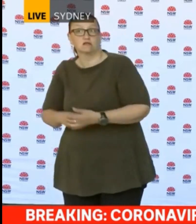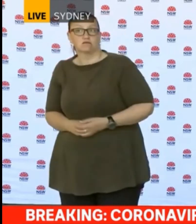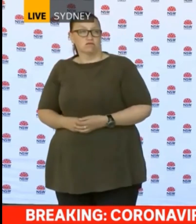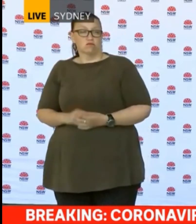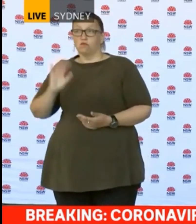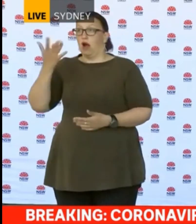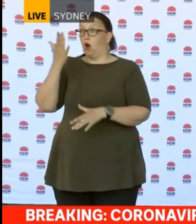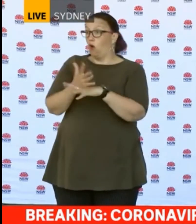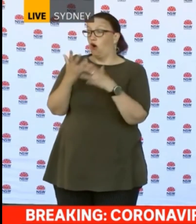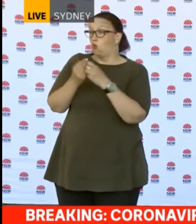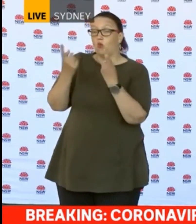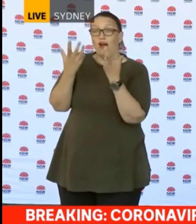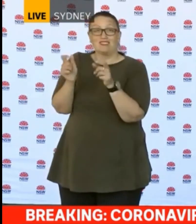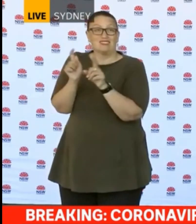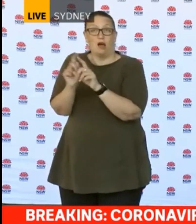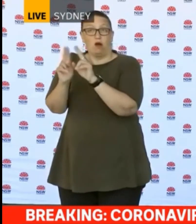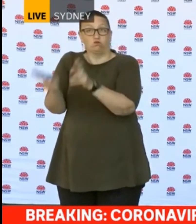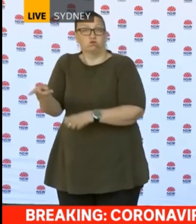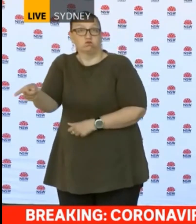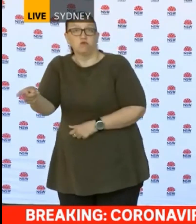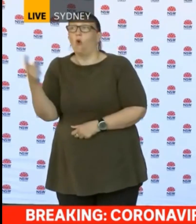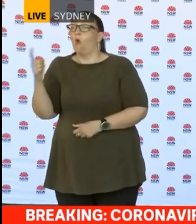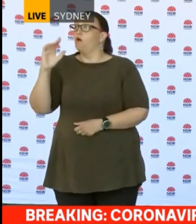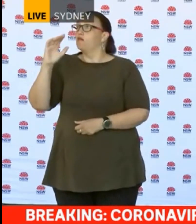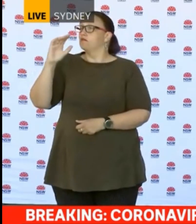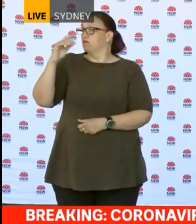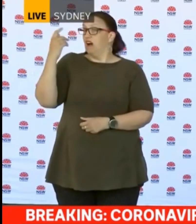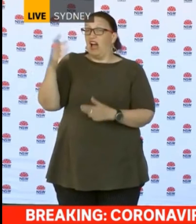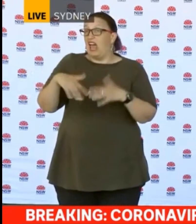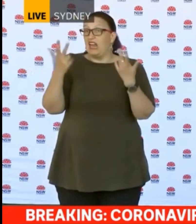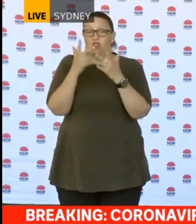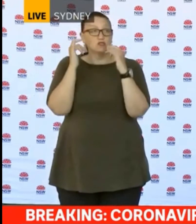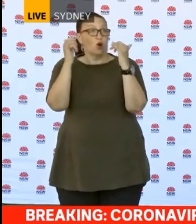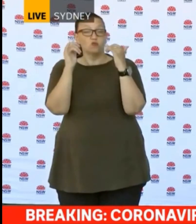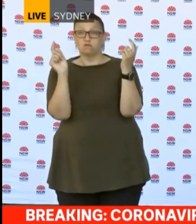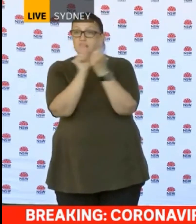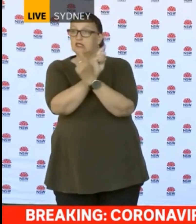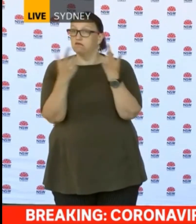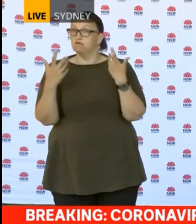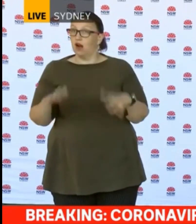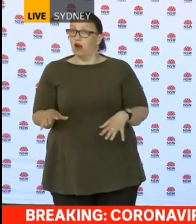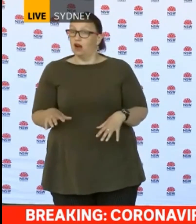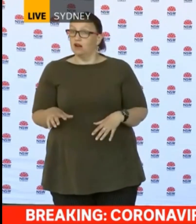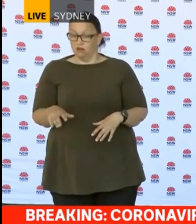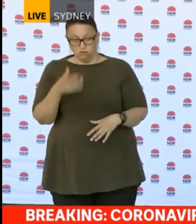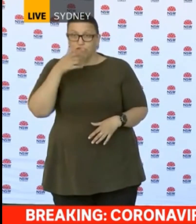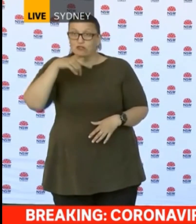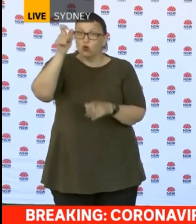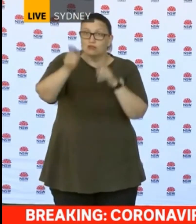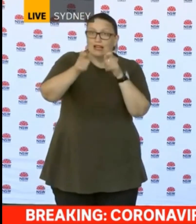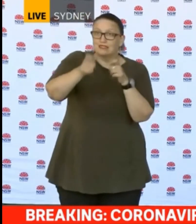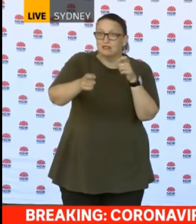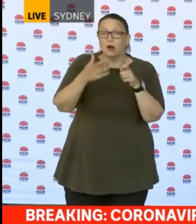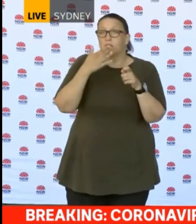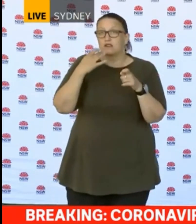gone to the same venue or social event. So just because you don't live in those areas, or just because you don't live in those suburbs, doesn't mean we can be